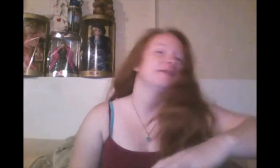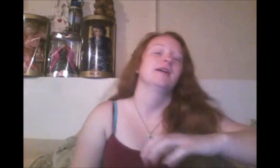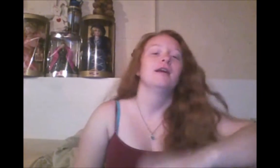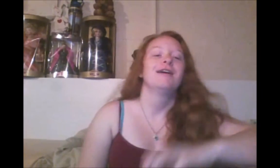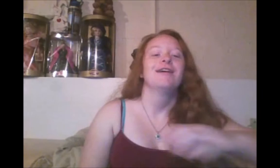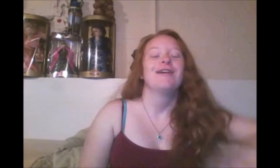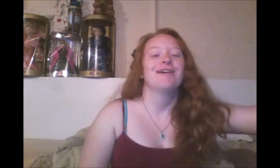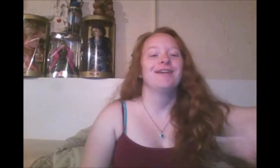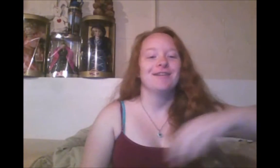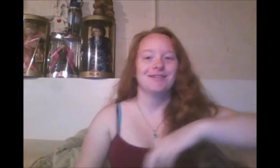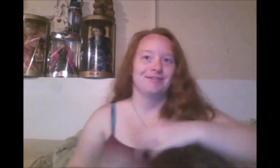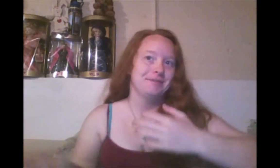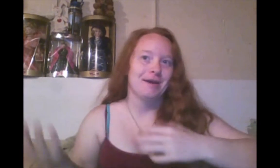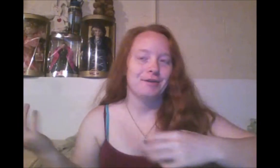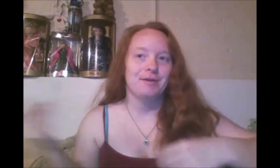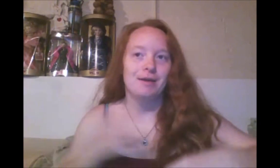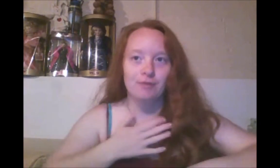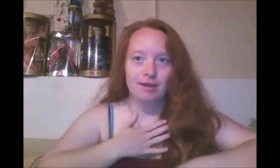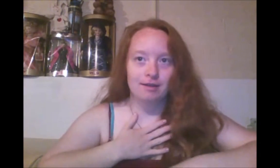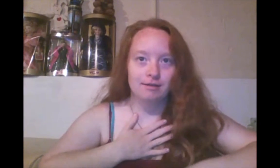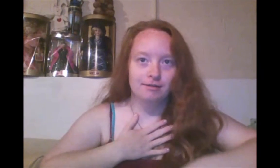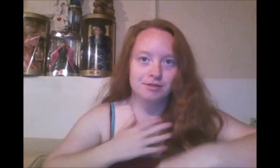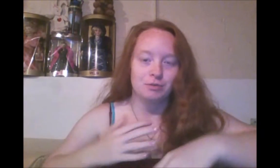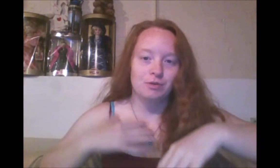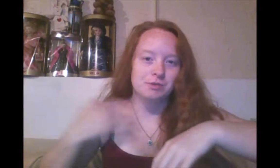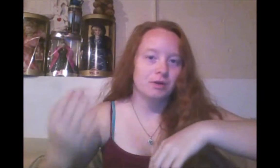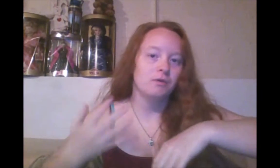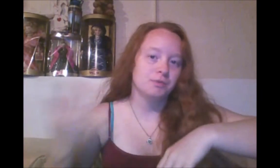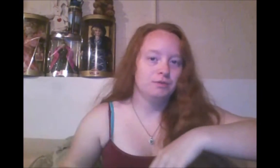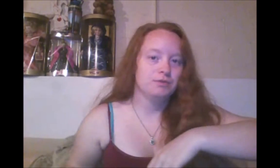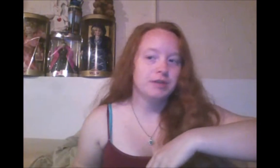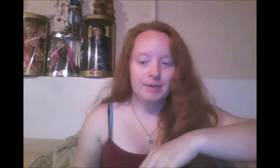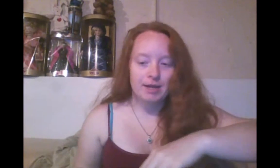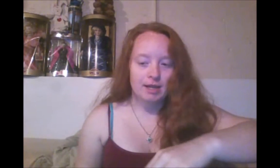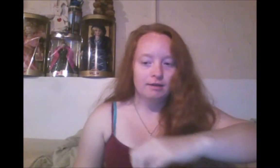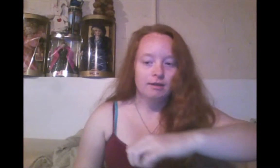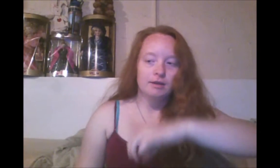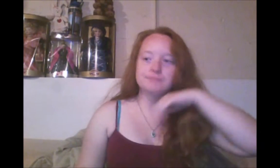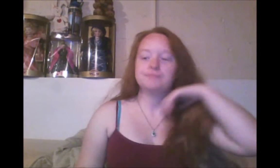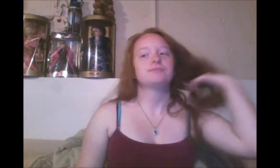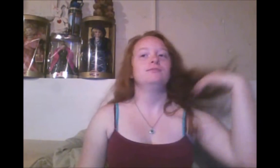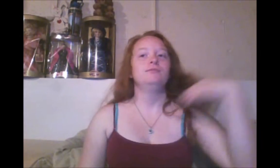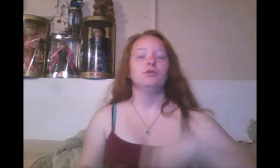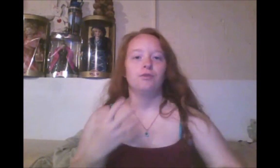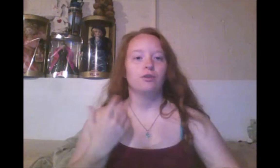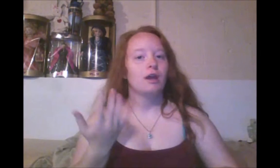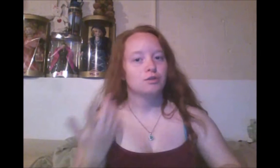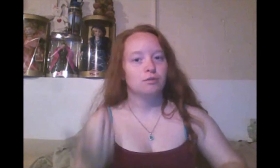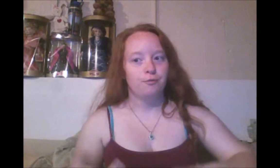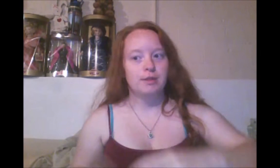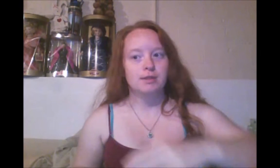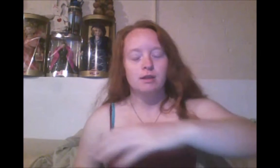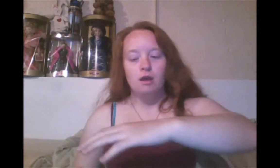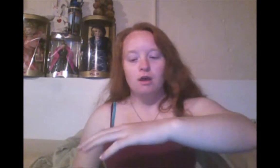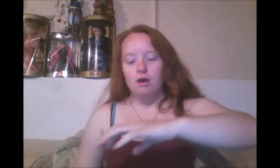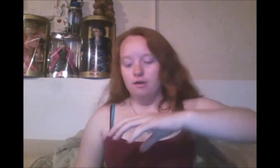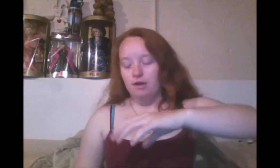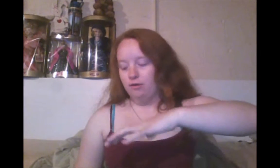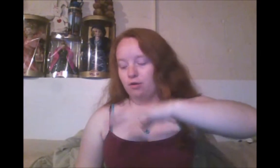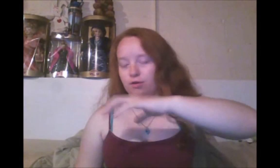hand. It doesn't really matter, but I'm right-handed, so you always want to use your dominant hand for the actual movements. Okay, you're going to hold out your